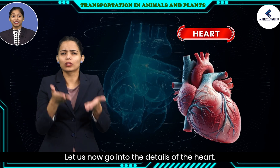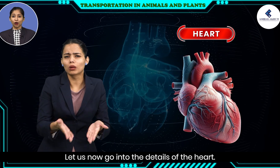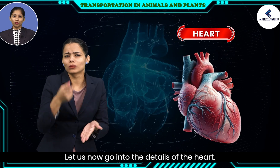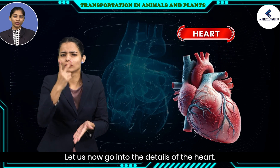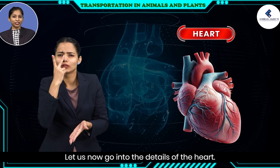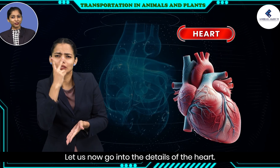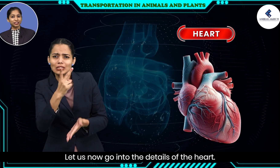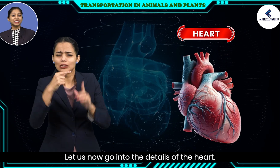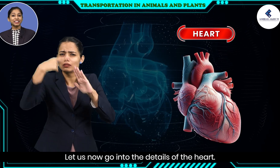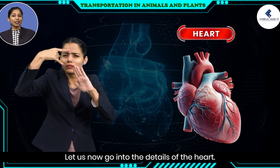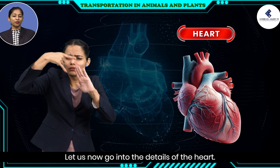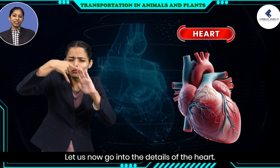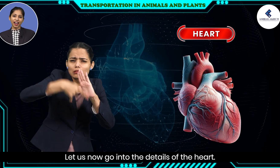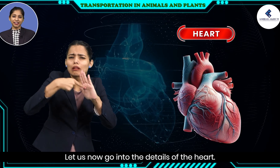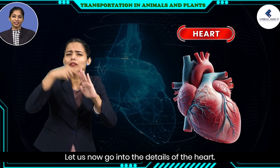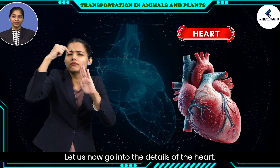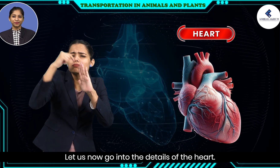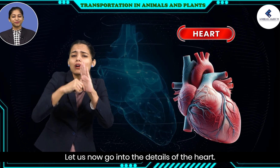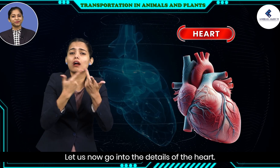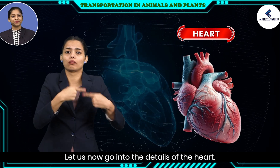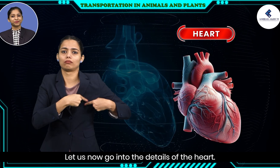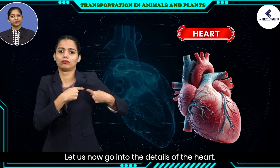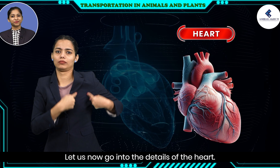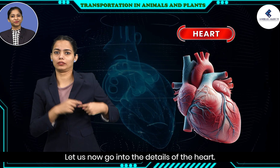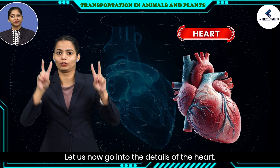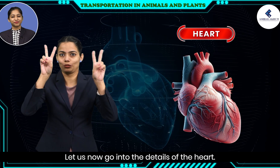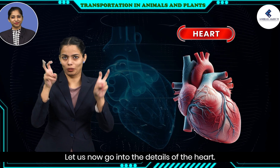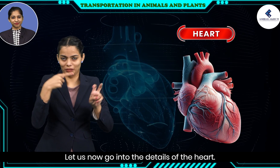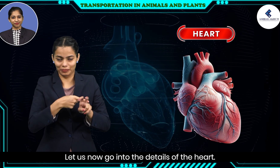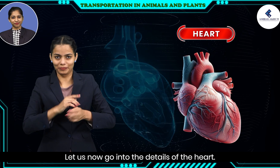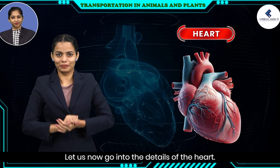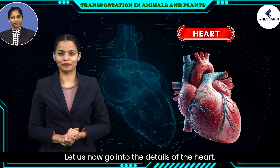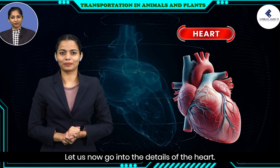Let us now go into the detail of the heart.